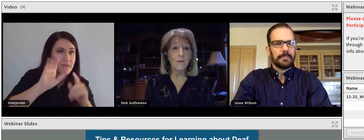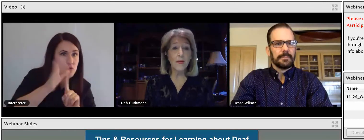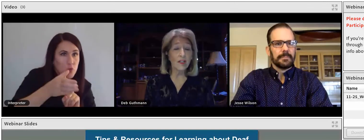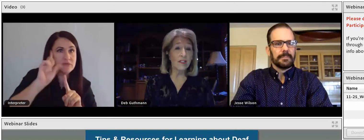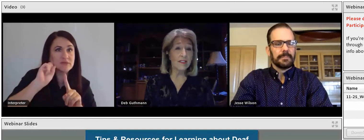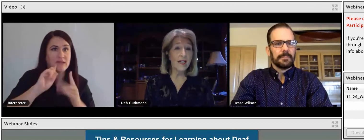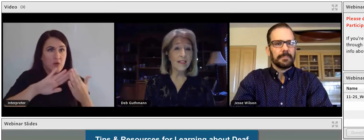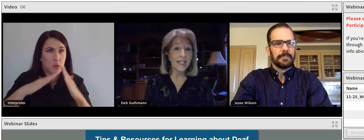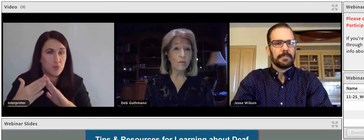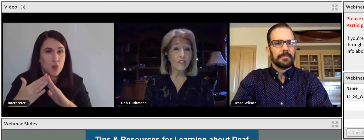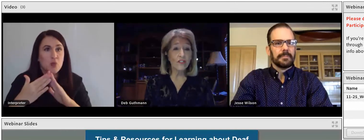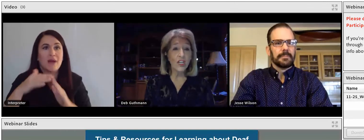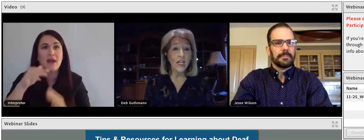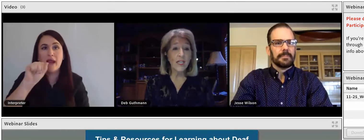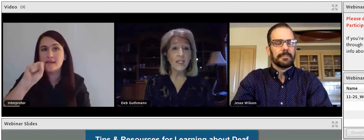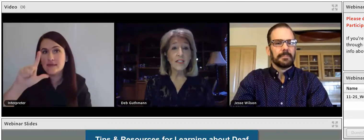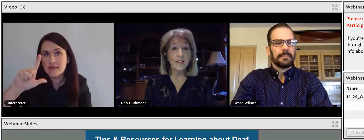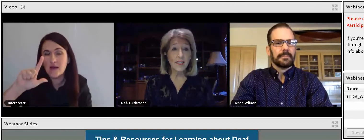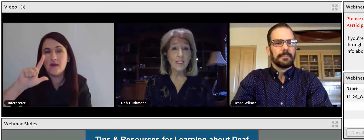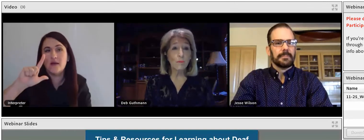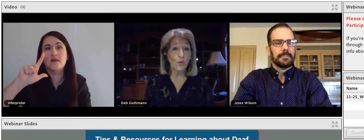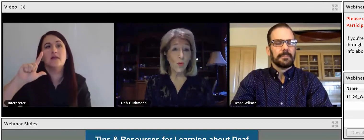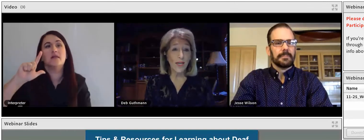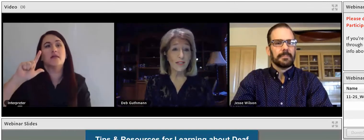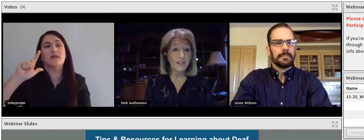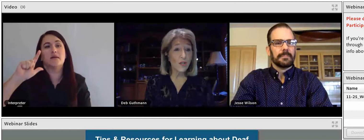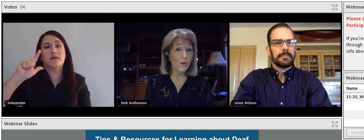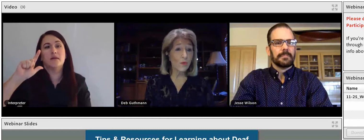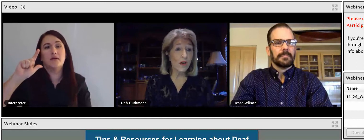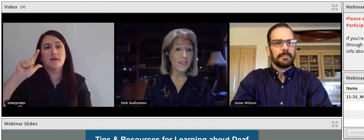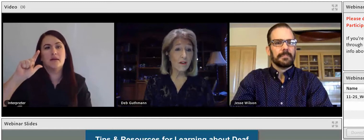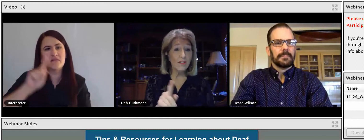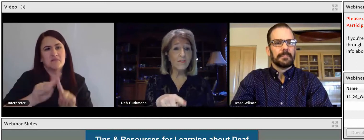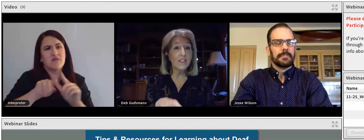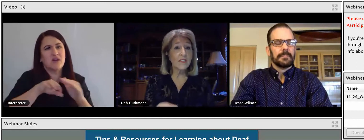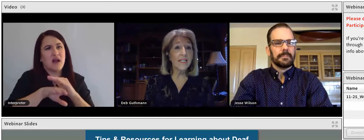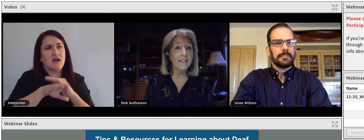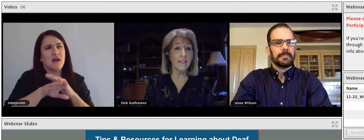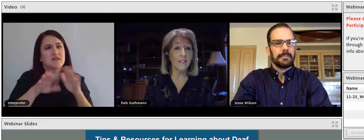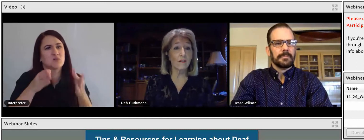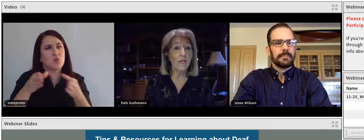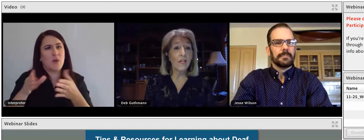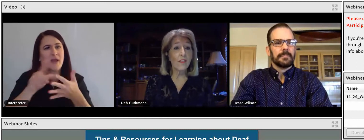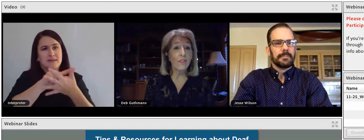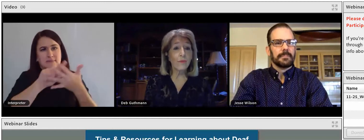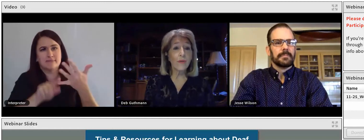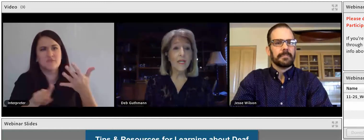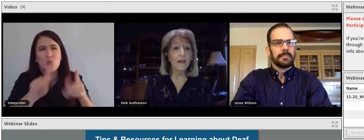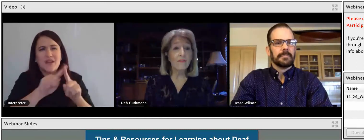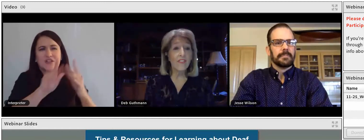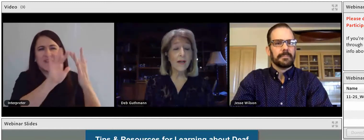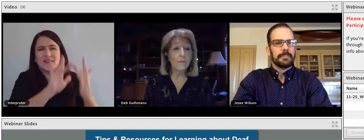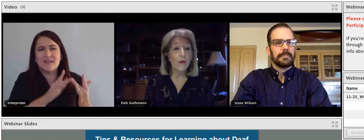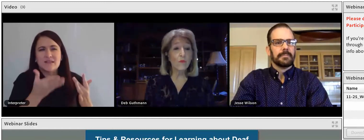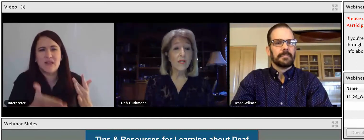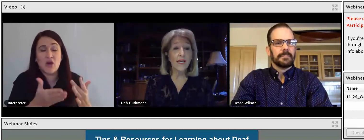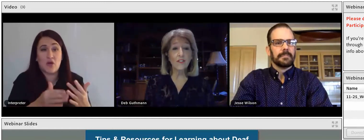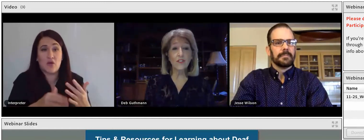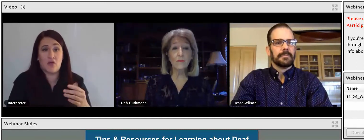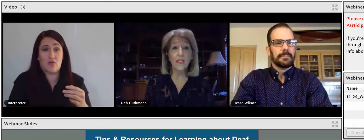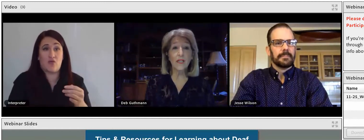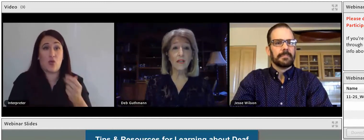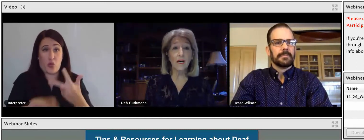community, American Sign Language in accessible ways. So there are different links here. 3 of